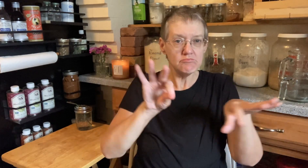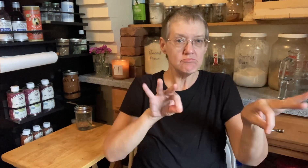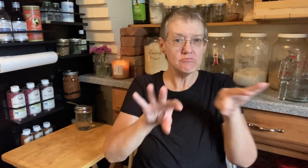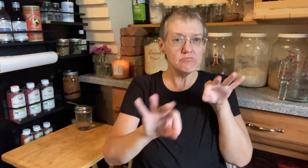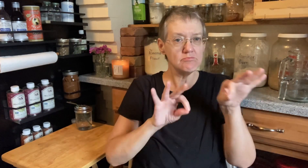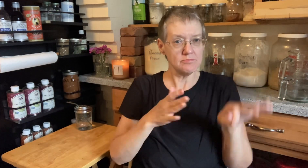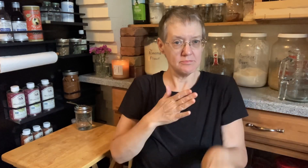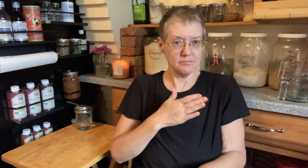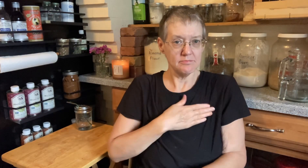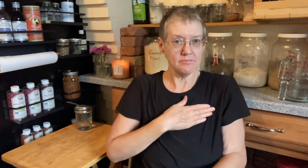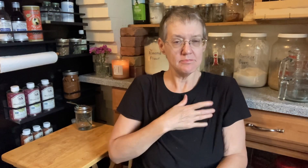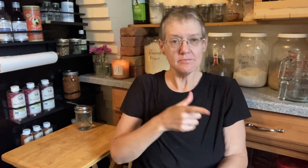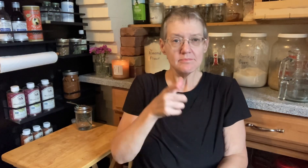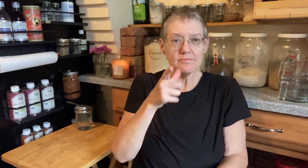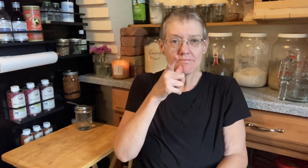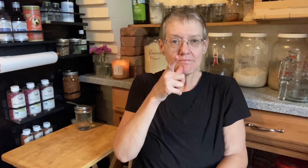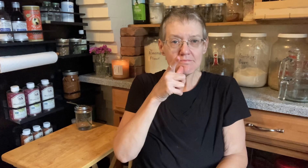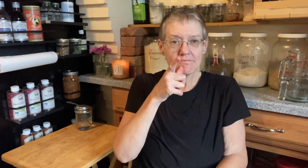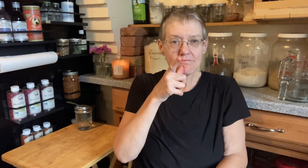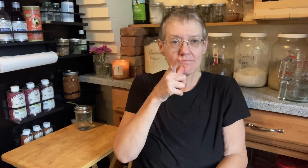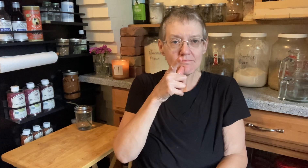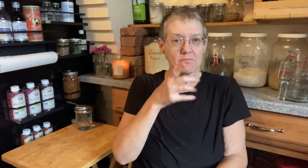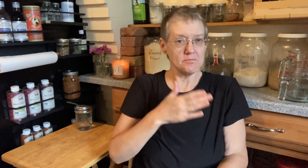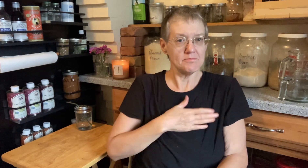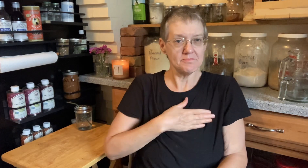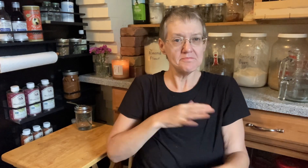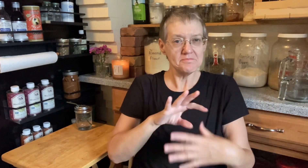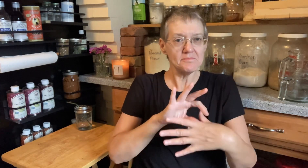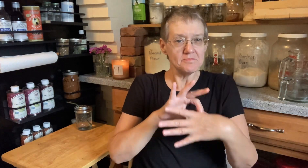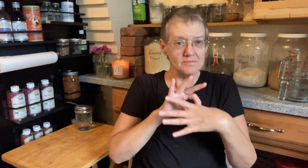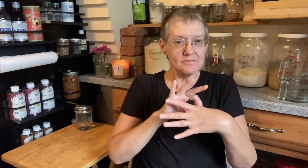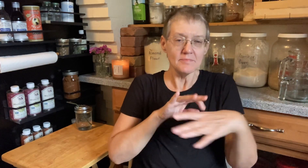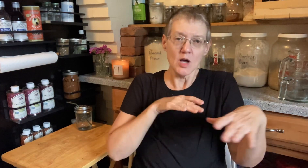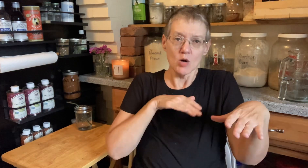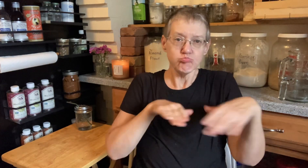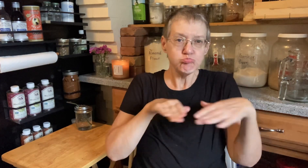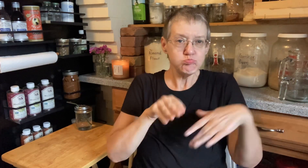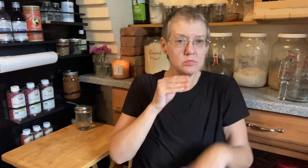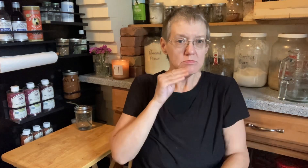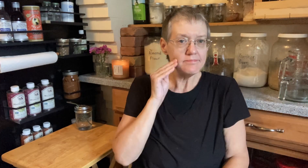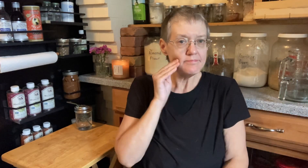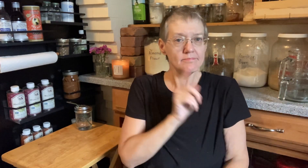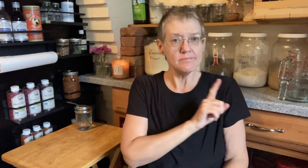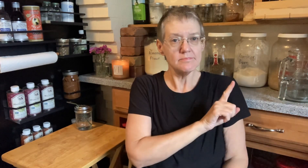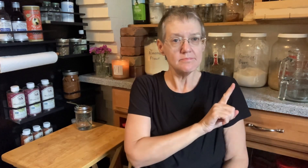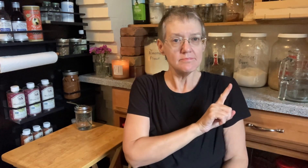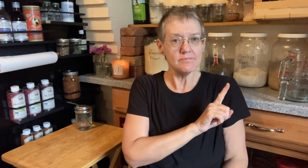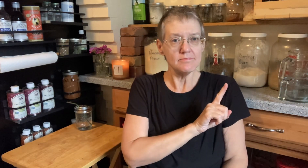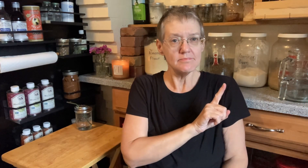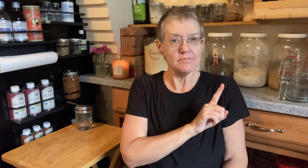I bought my lunch, which was the meat, and I walked home.